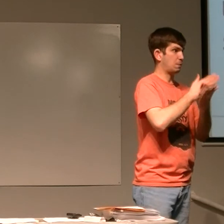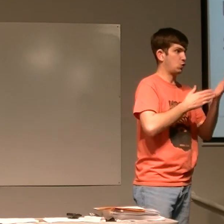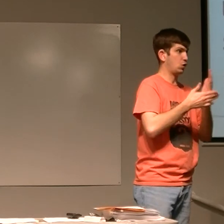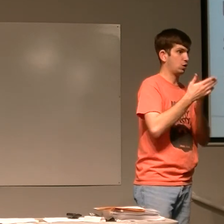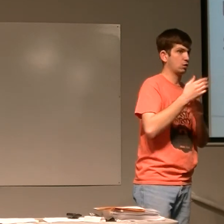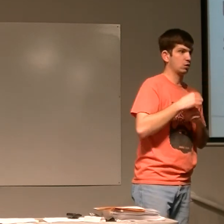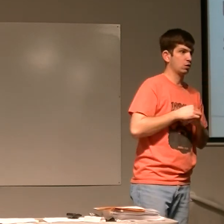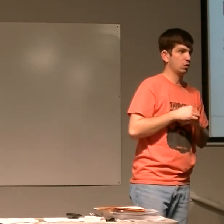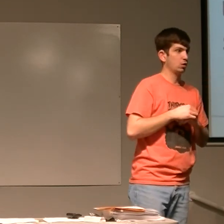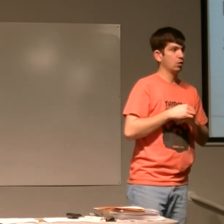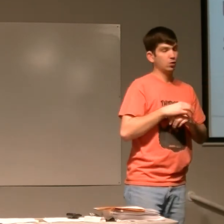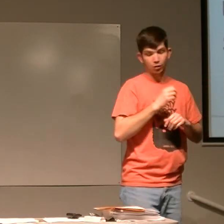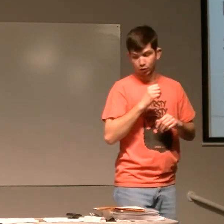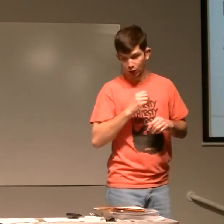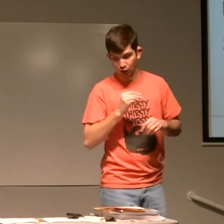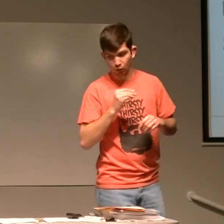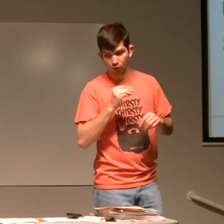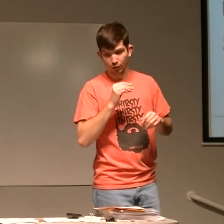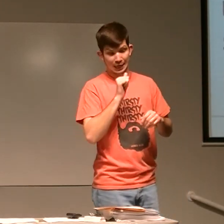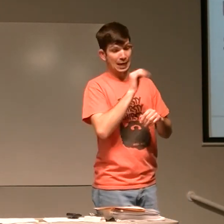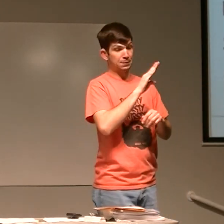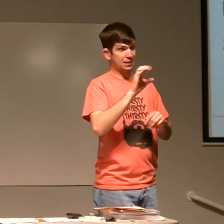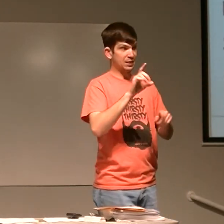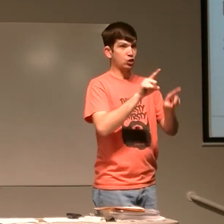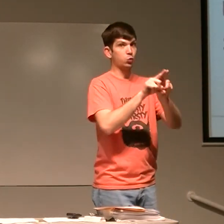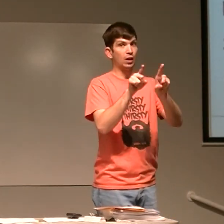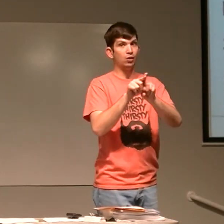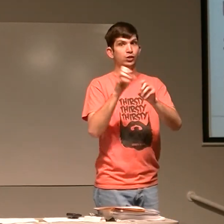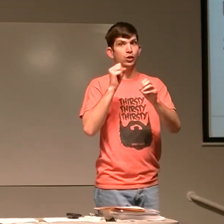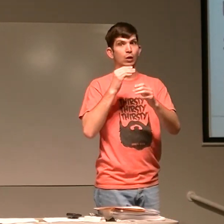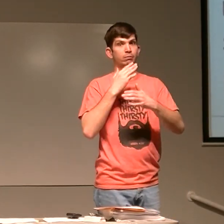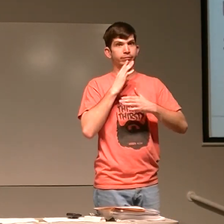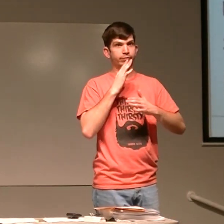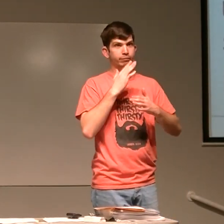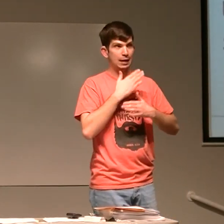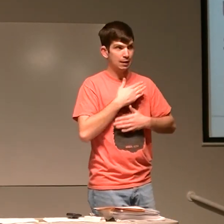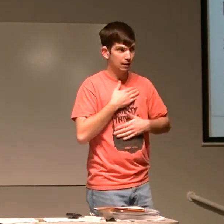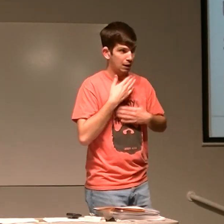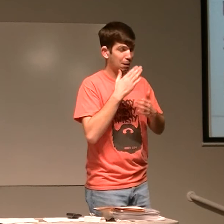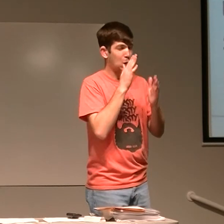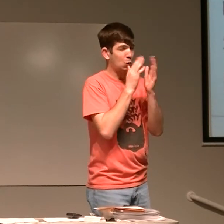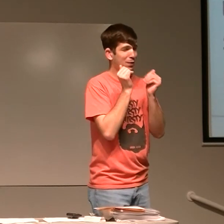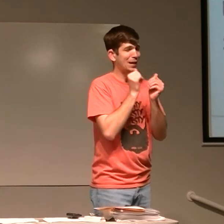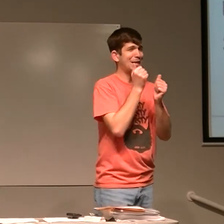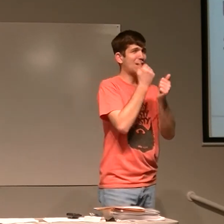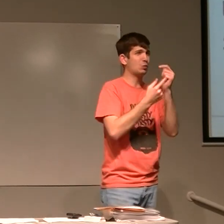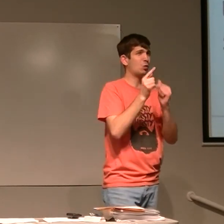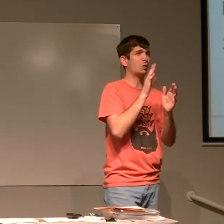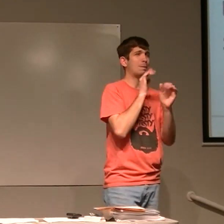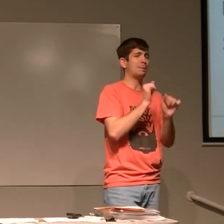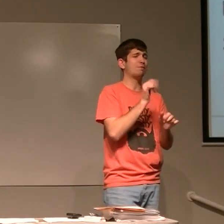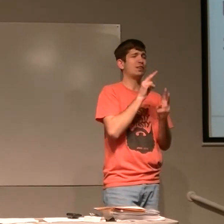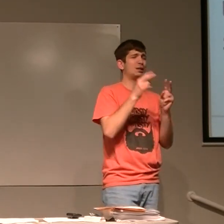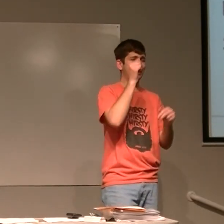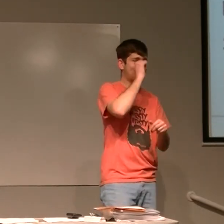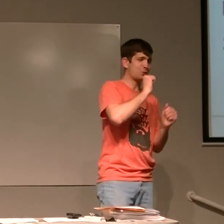part. So in ABCs as well. So I'm hoping that everyone can be very patient with